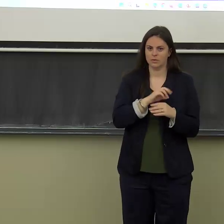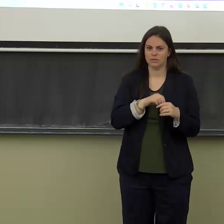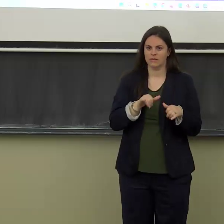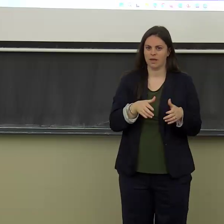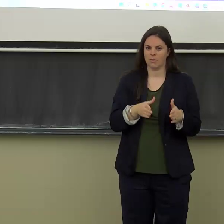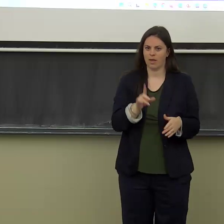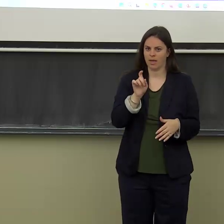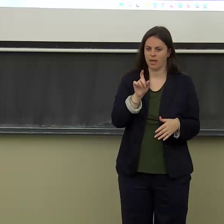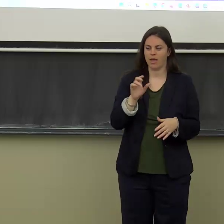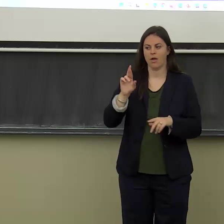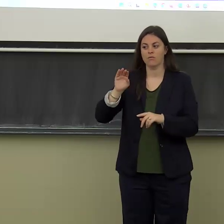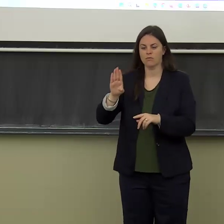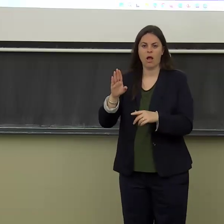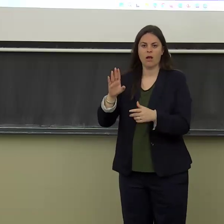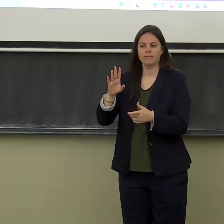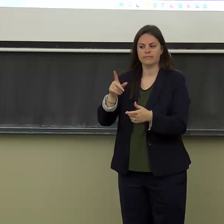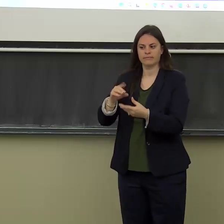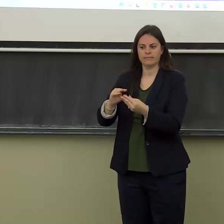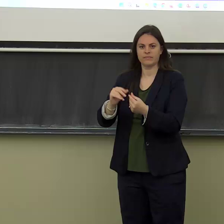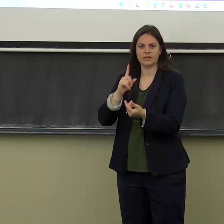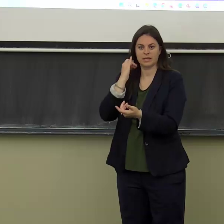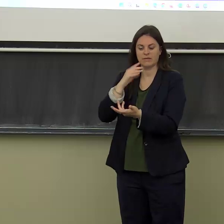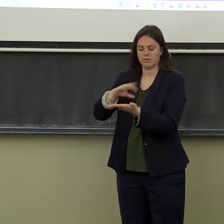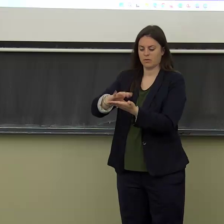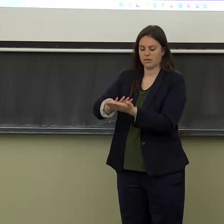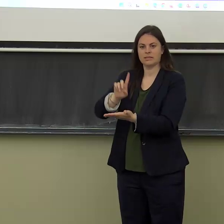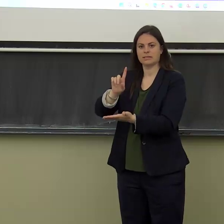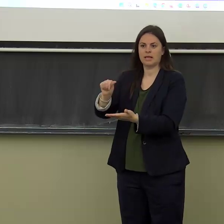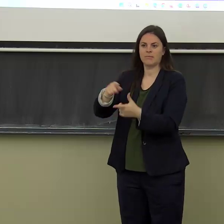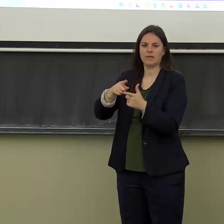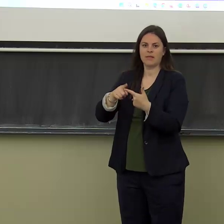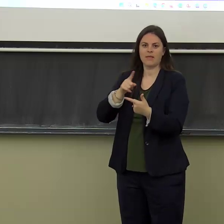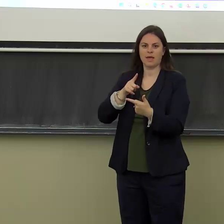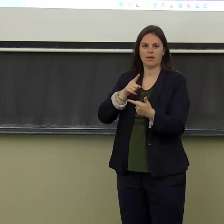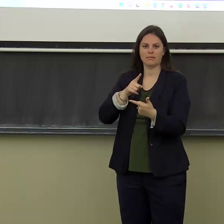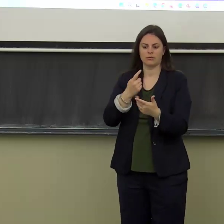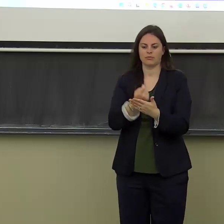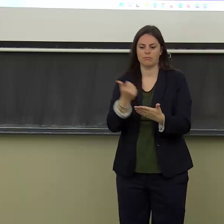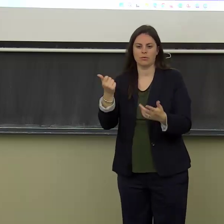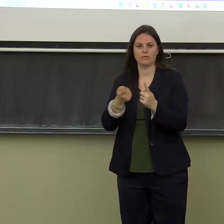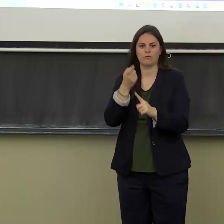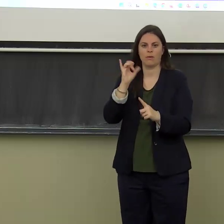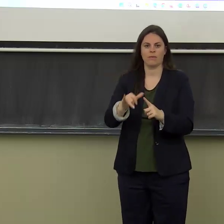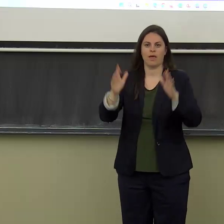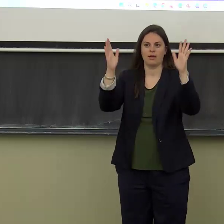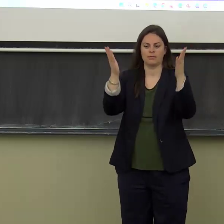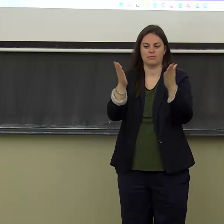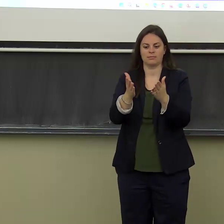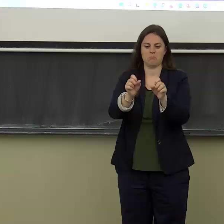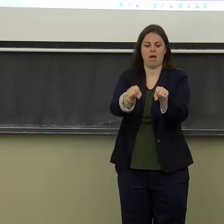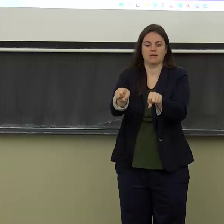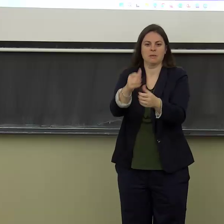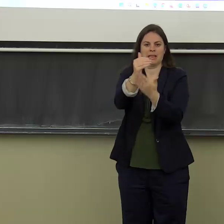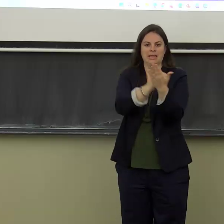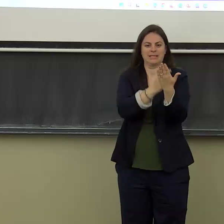that if you indicate you're disabled, that just puts you on the out list. From the funnel, you're removed from the funnel, bye-bye. So should that be one